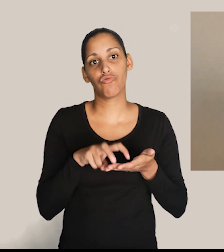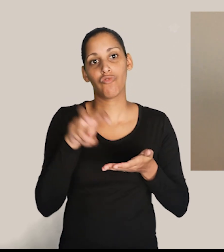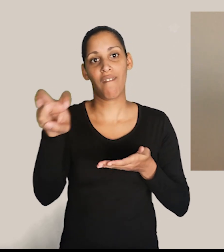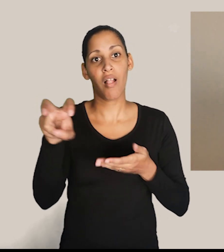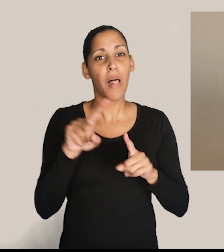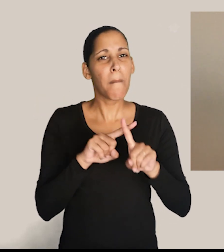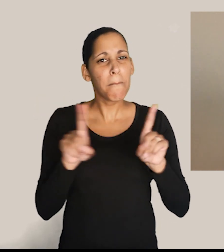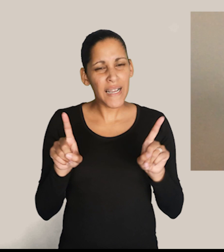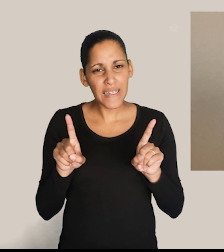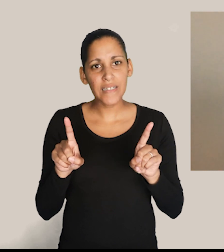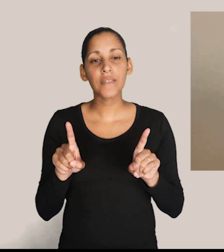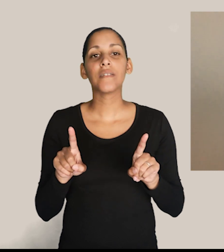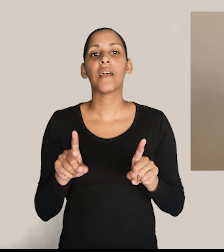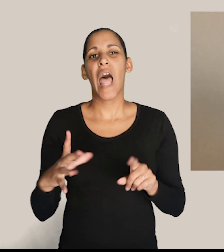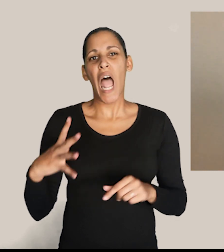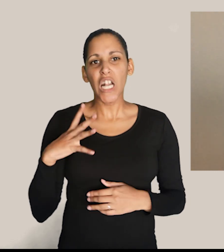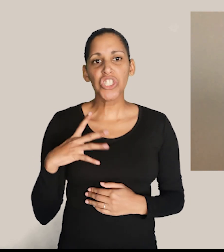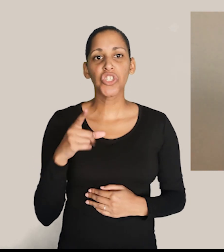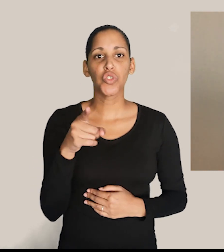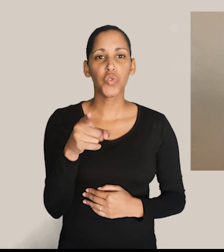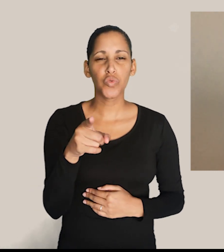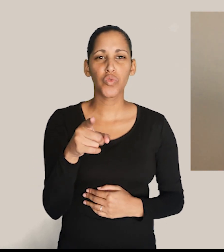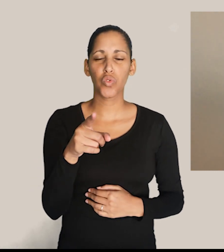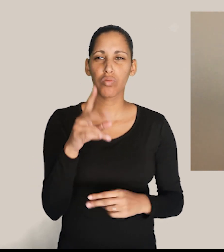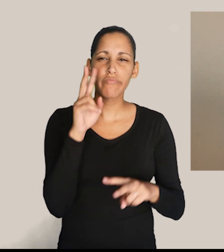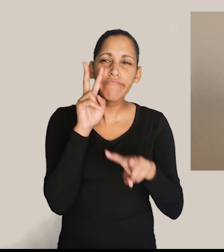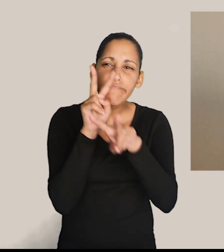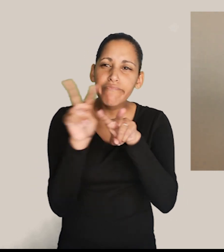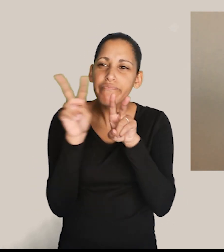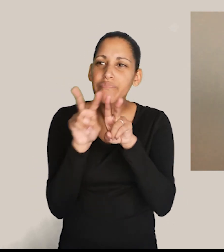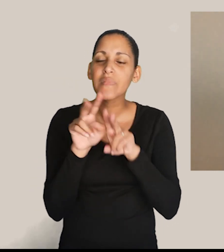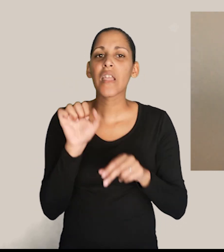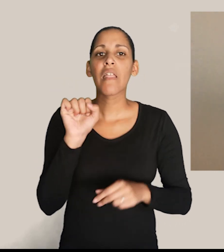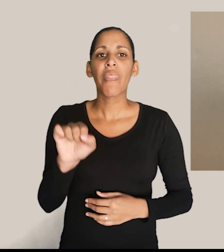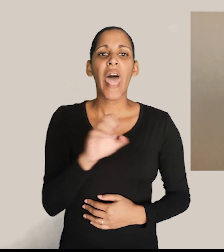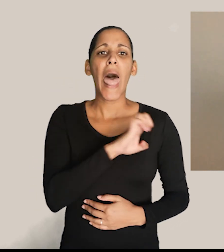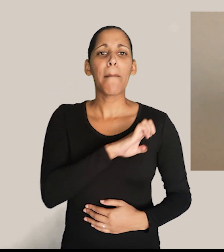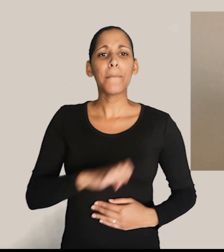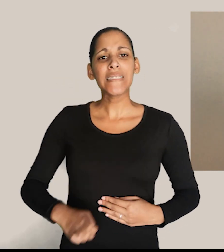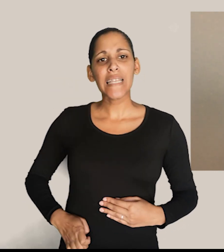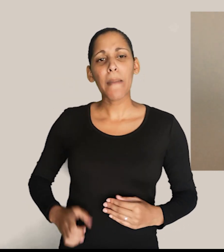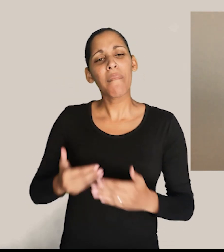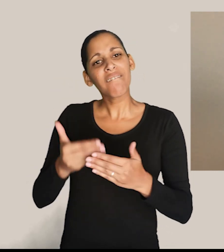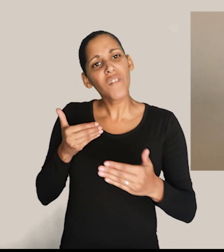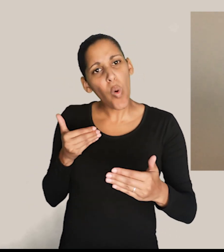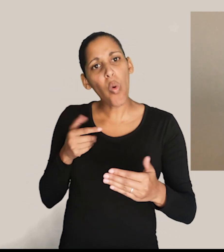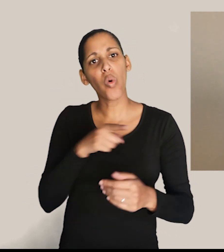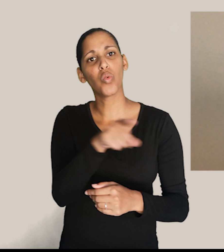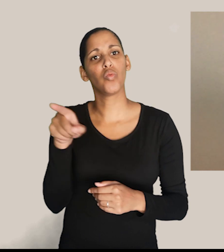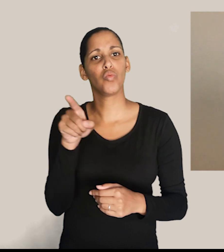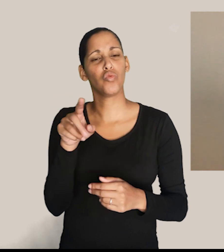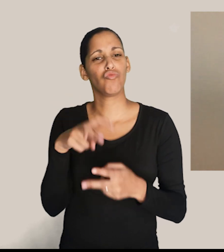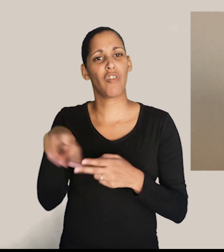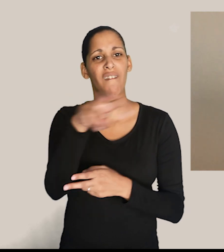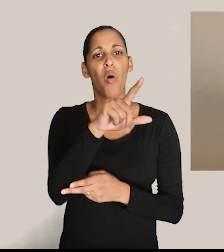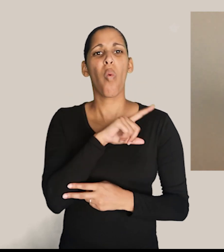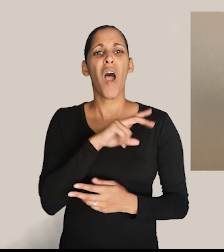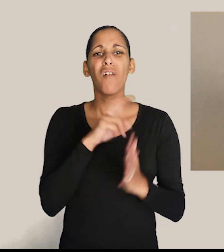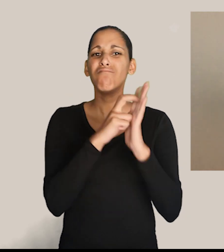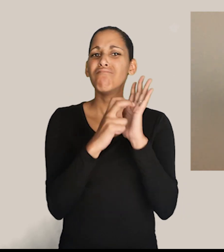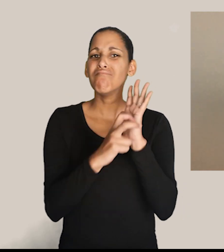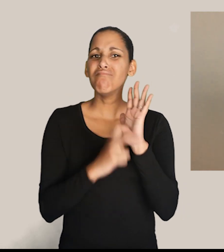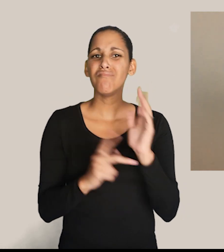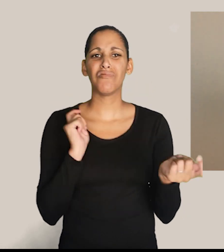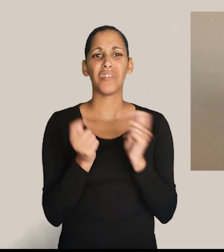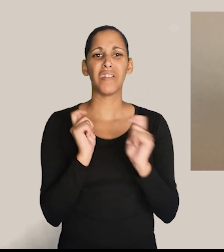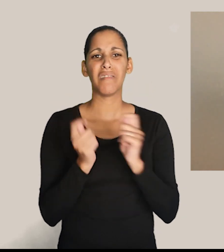that it's best to verify with with a country's specific embassy before planning your travel, as regulations may